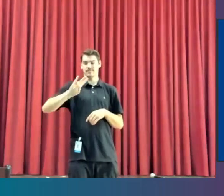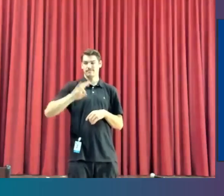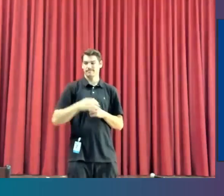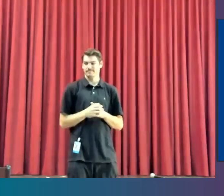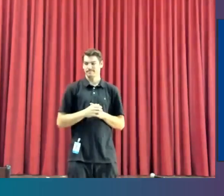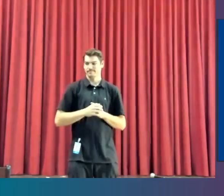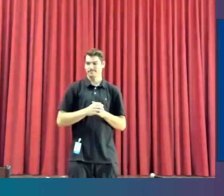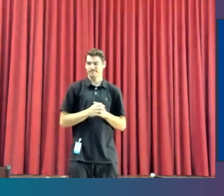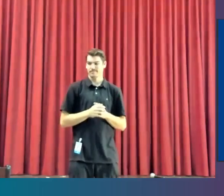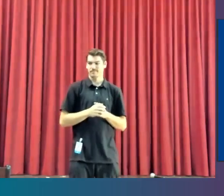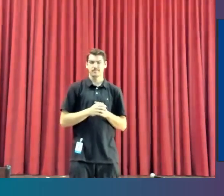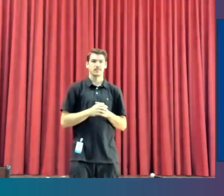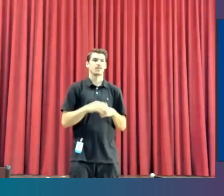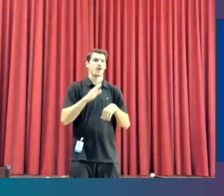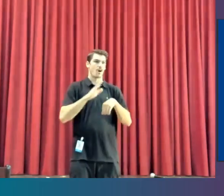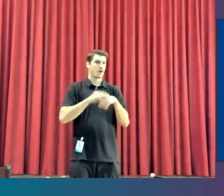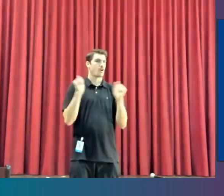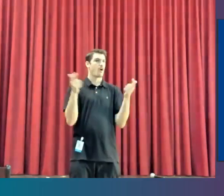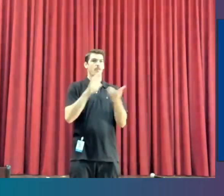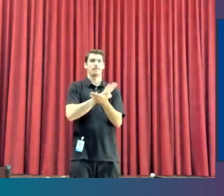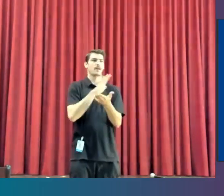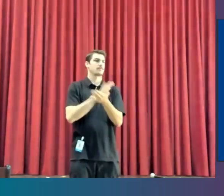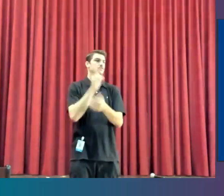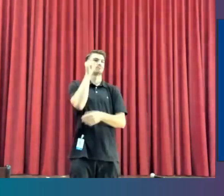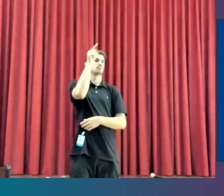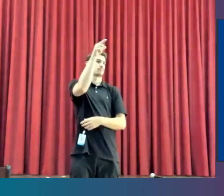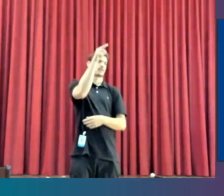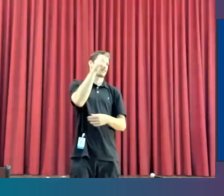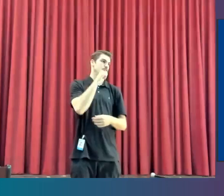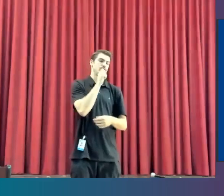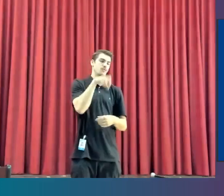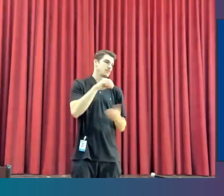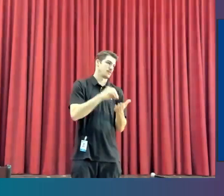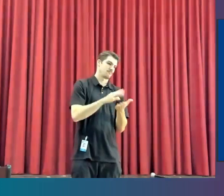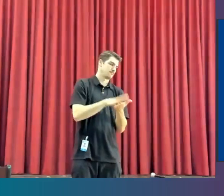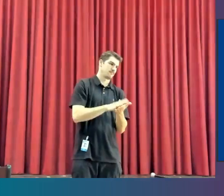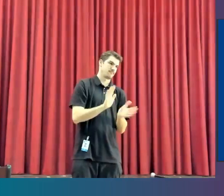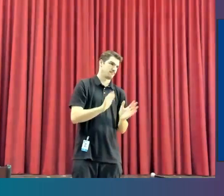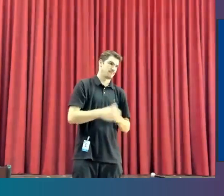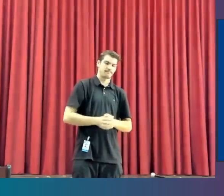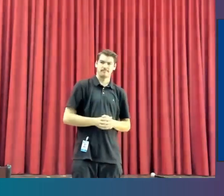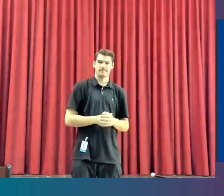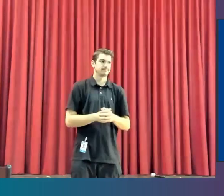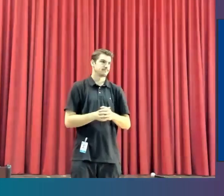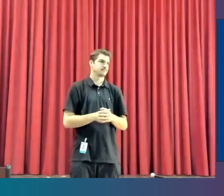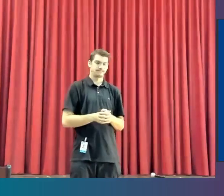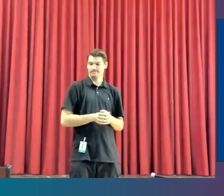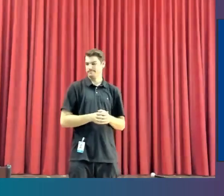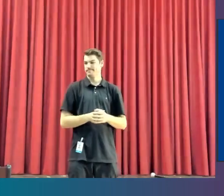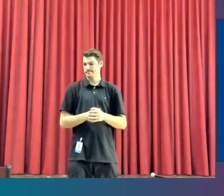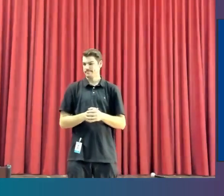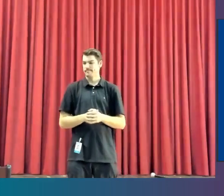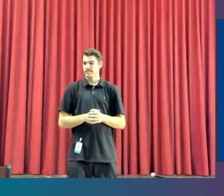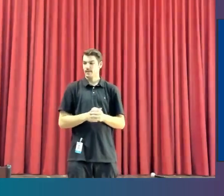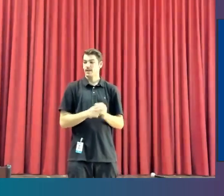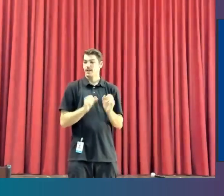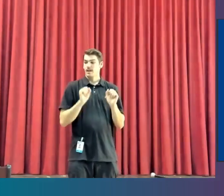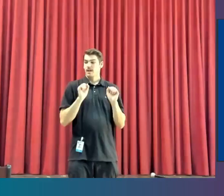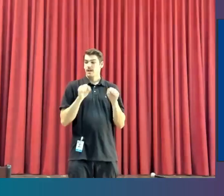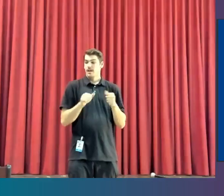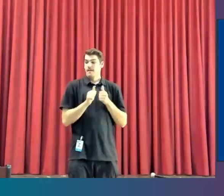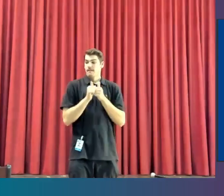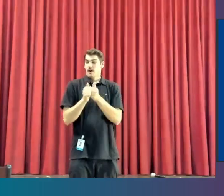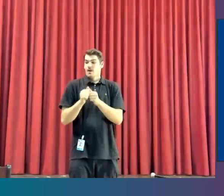1213-201-0867. It's on every flyer that we have though, so you don't need to write it down. All right, you can follow us on Instagram